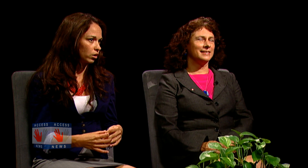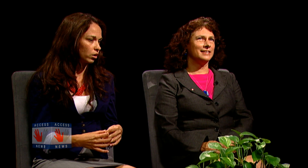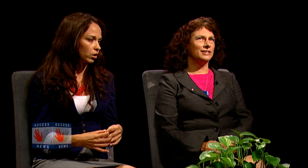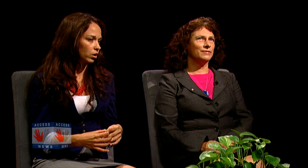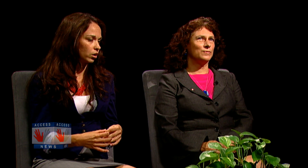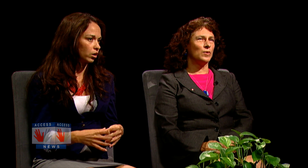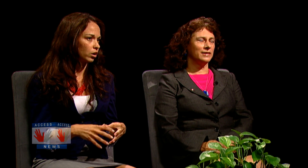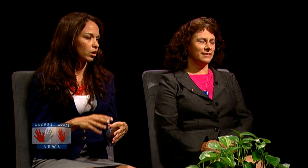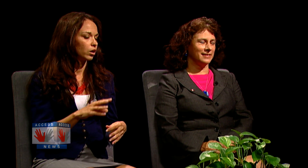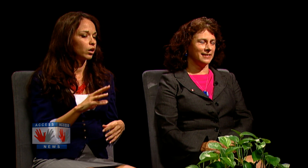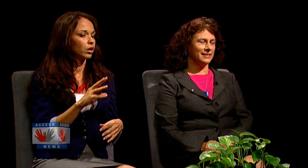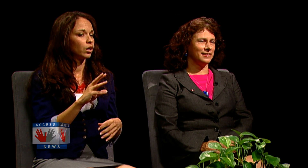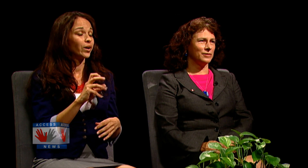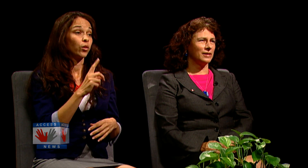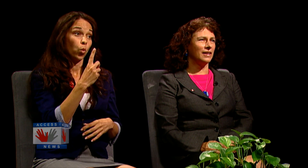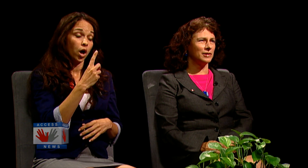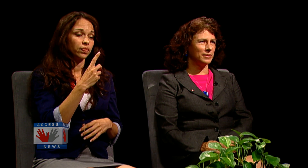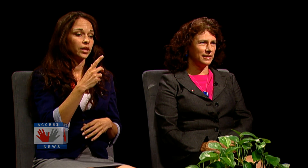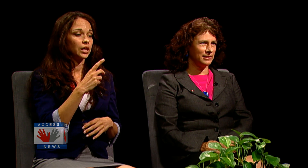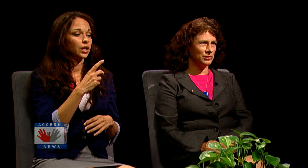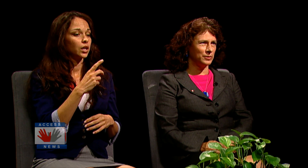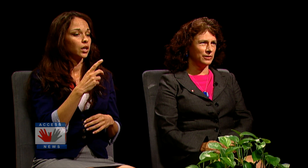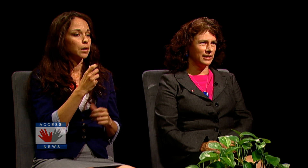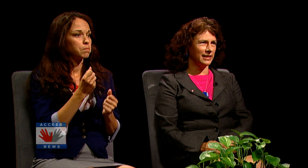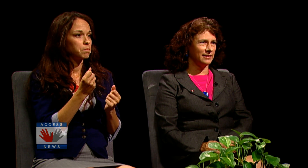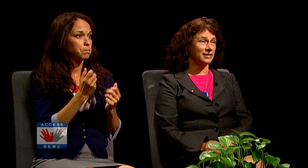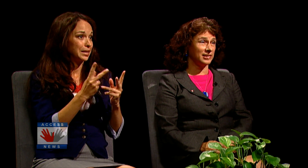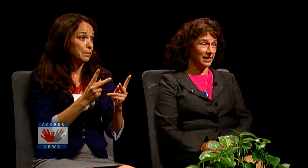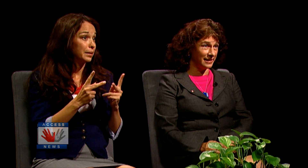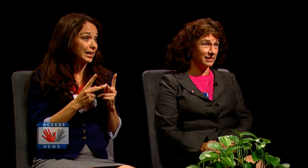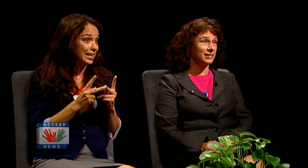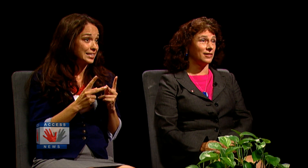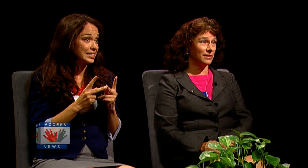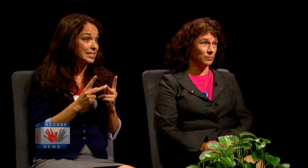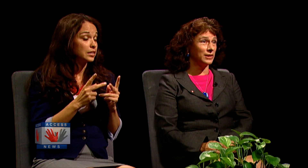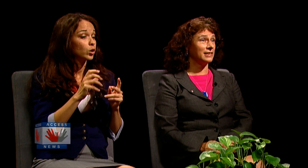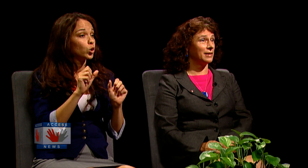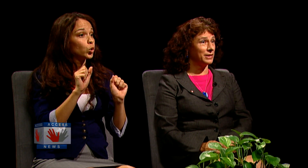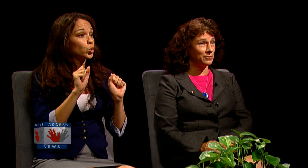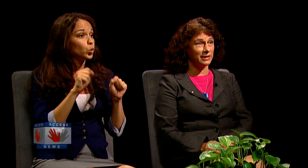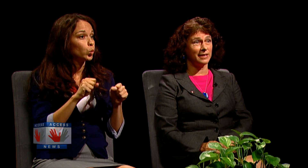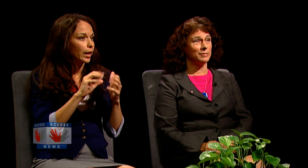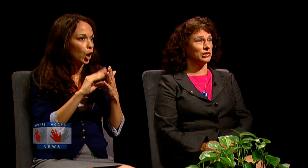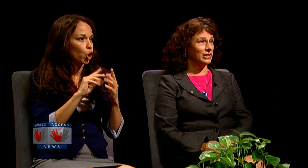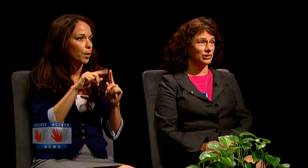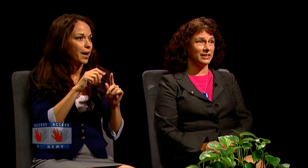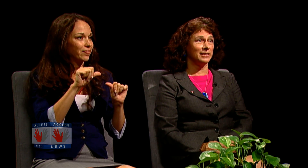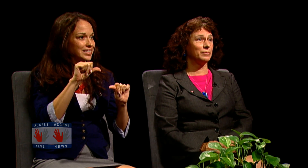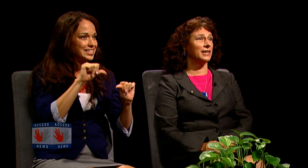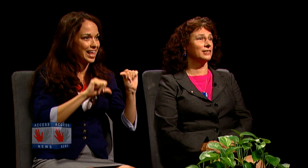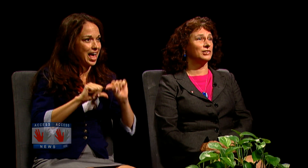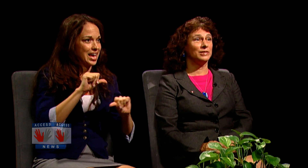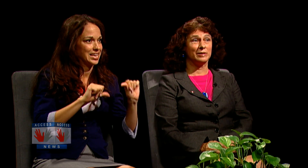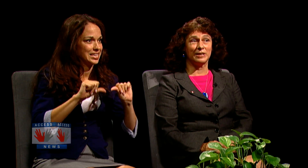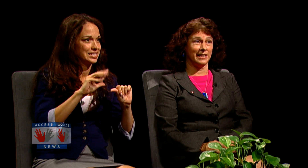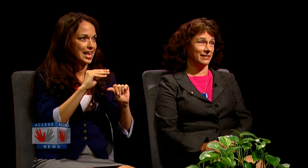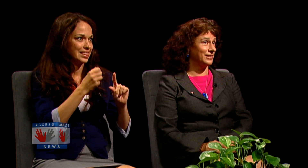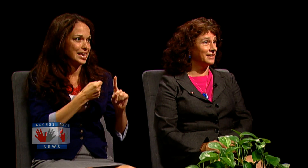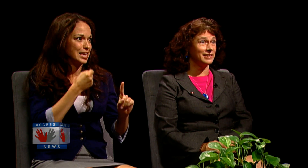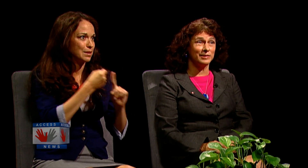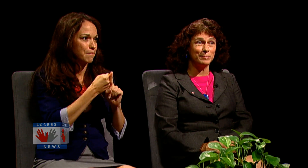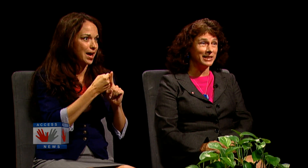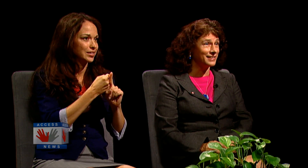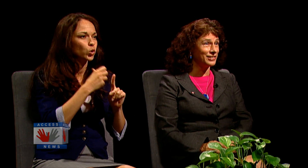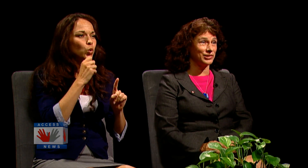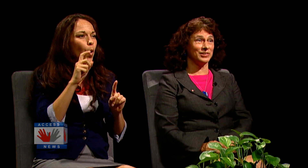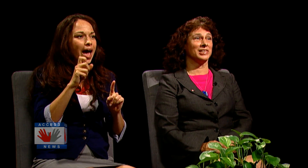Well, one thing is there are a lot of places where you can get the science on what's happening with climate change and the impacts. You don't have to